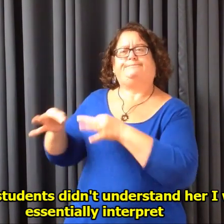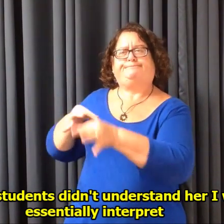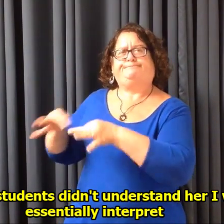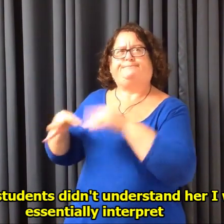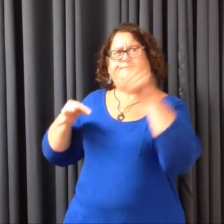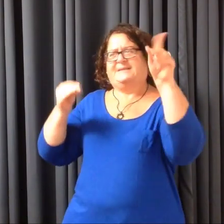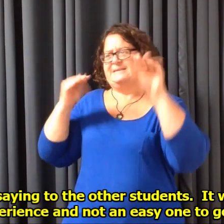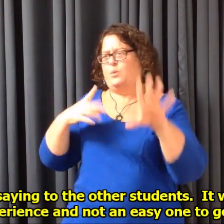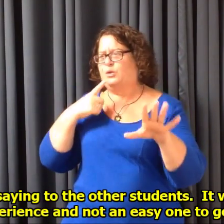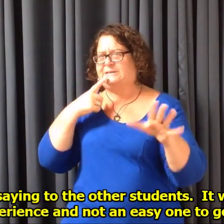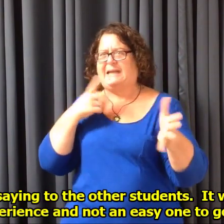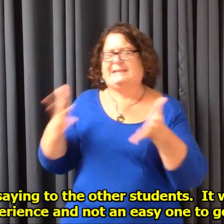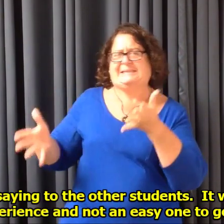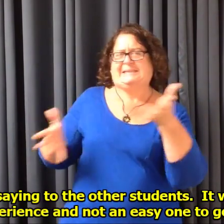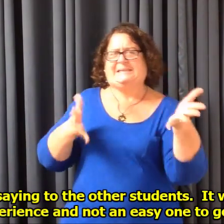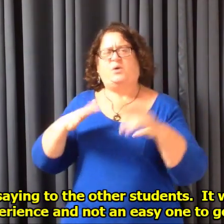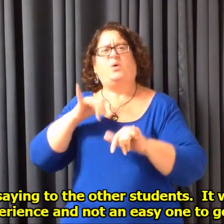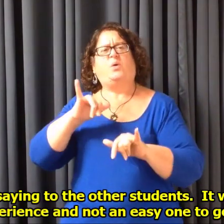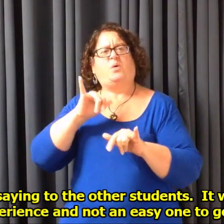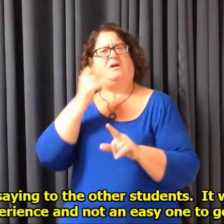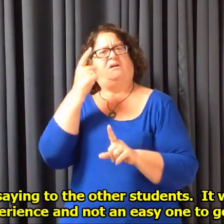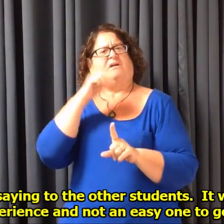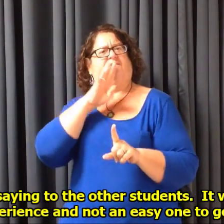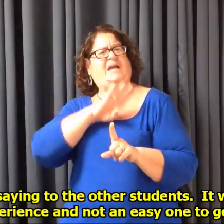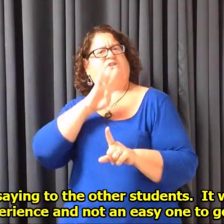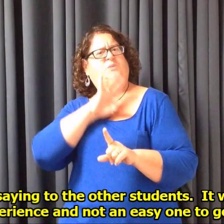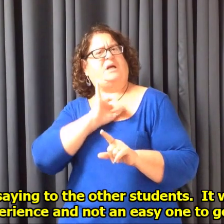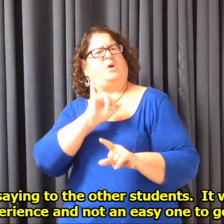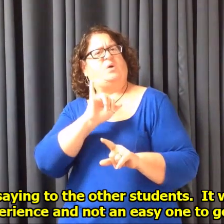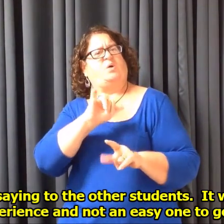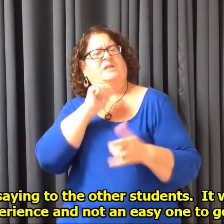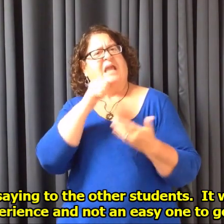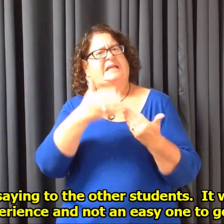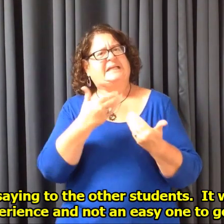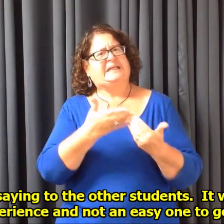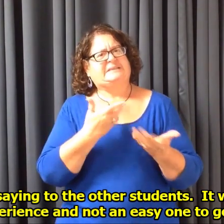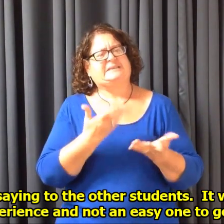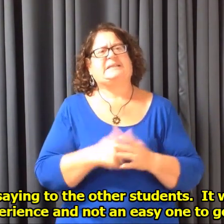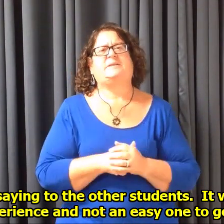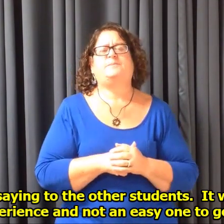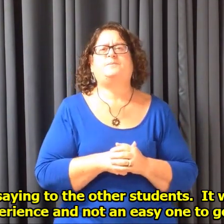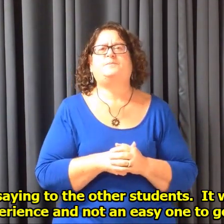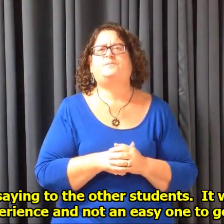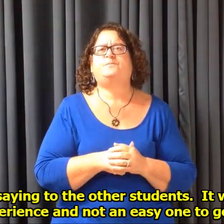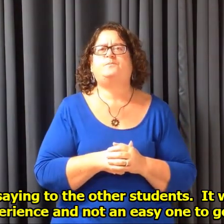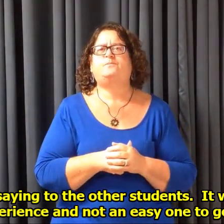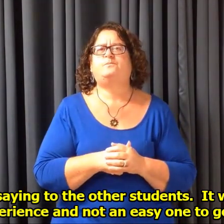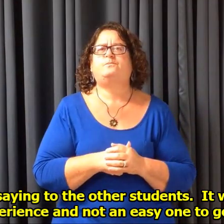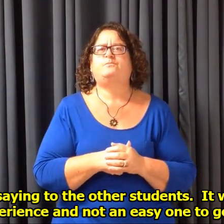interpret what she was saying to the other students. It was a very frustrating experience, not an easy one to go through.